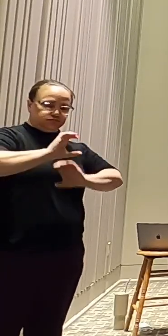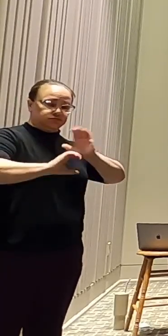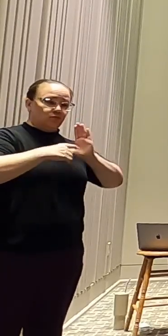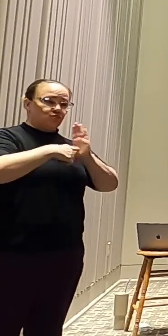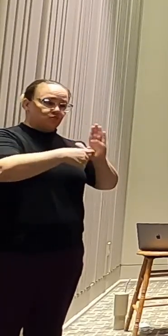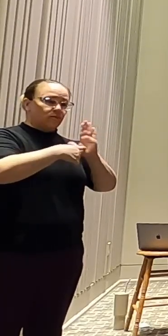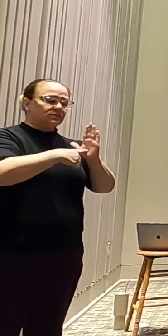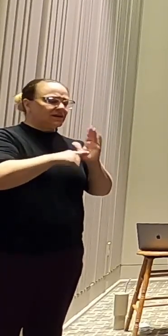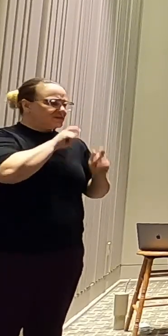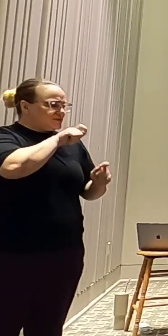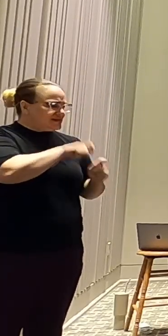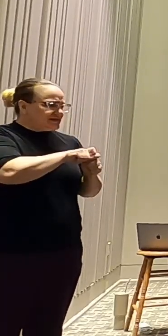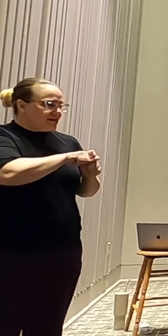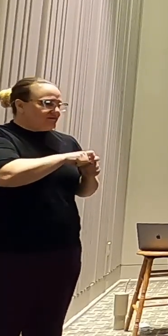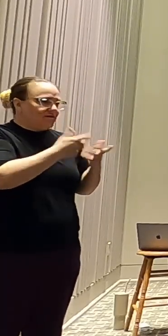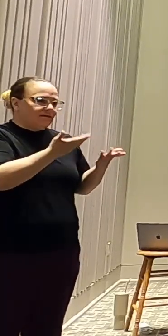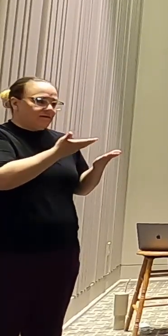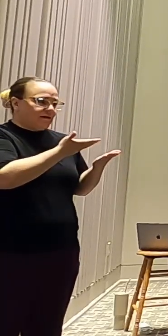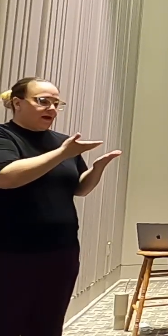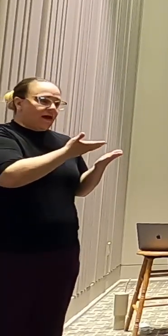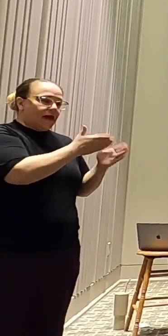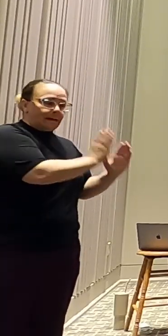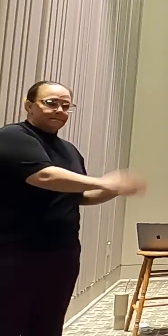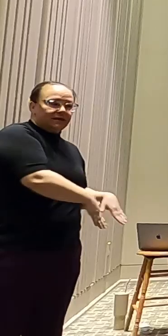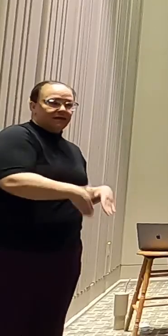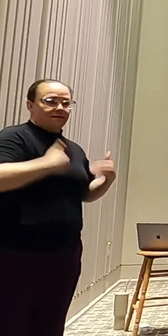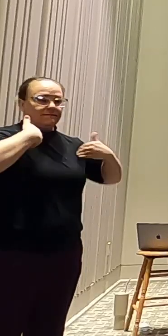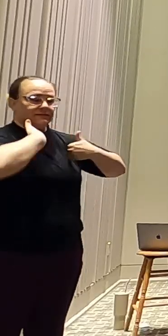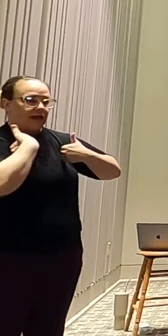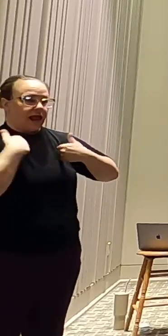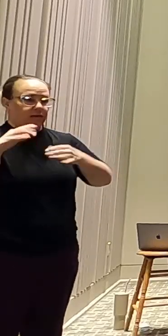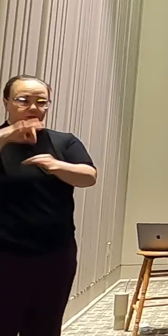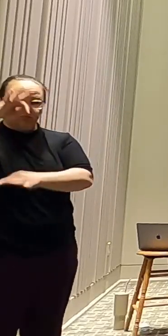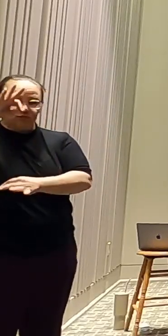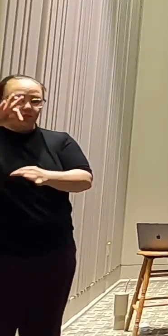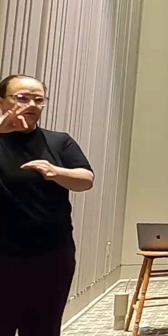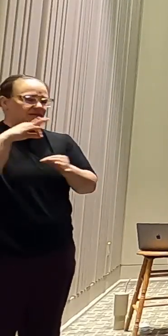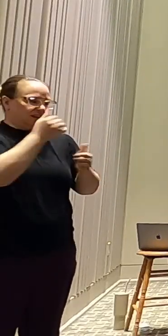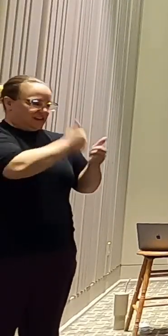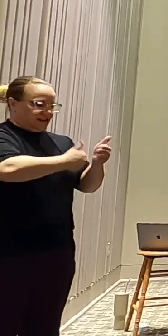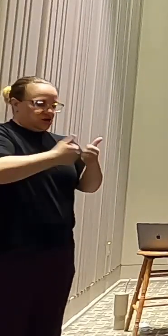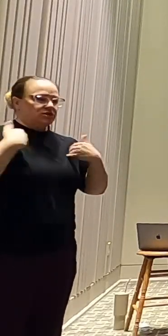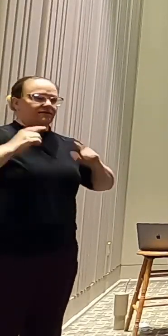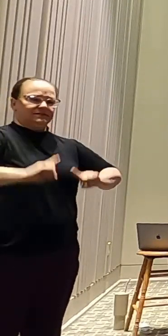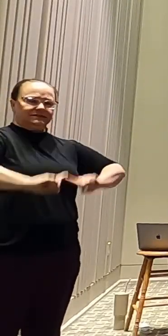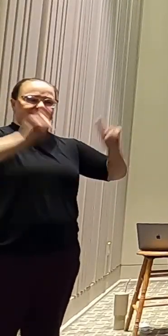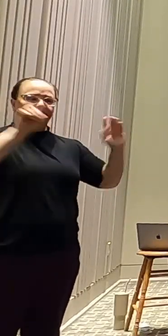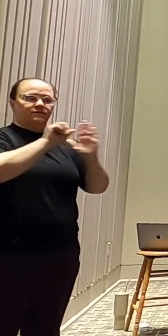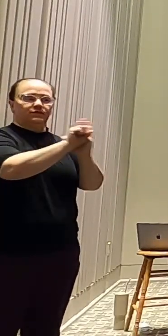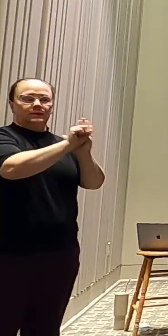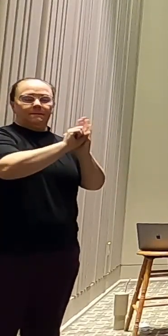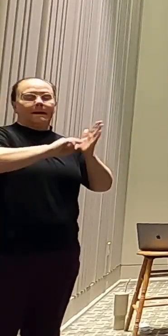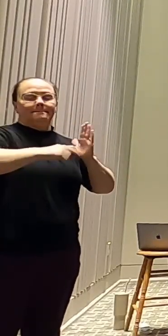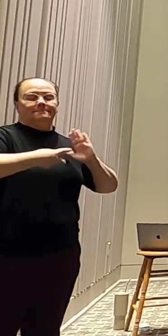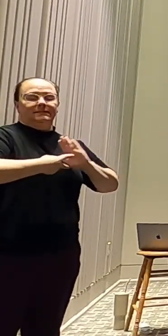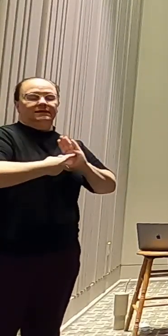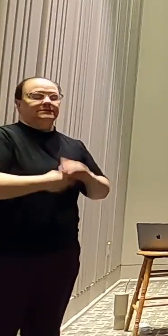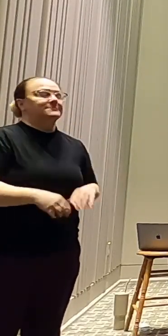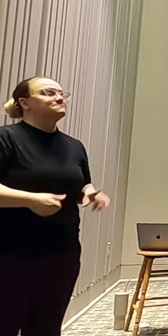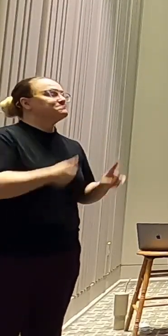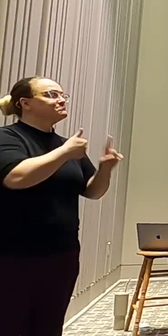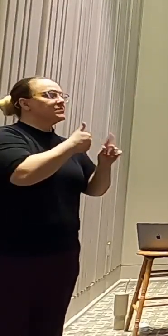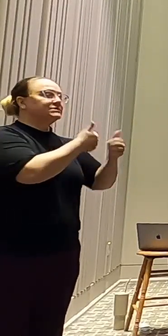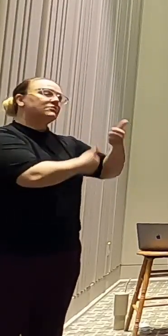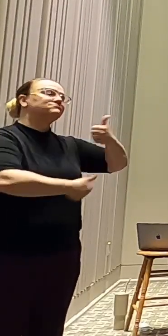representing specific beings, animals, with symbolic meanings. So Martin worked as the head carver at